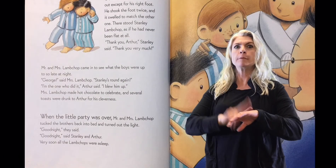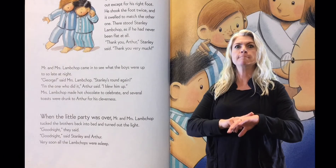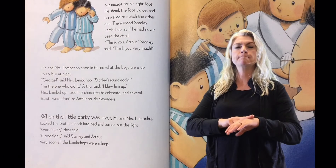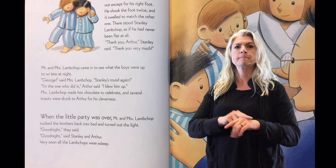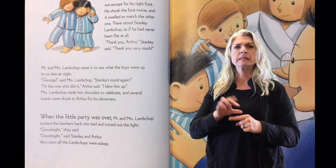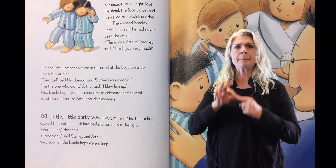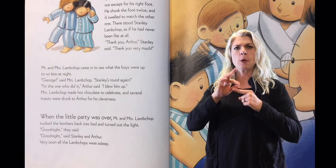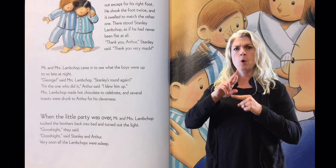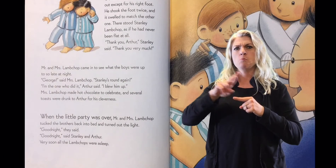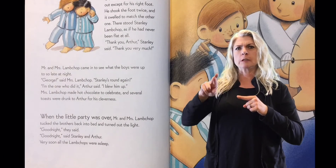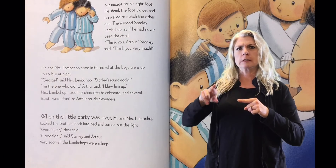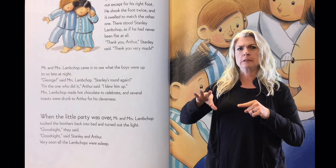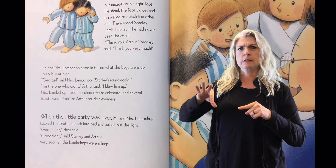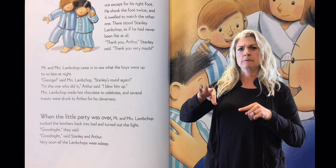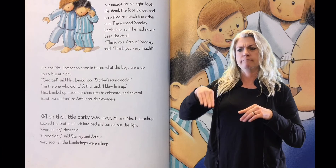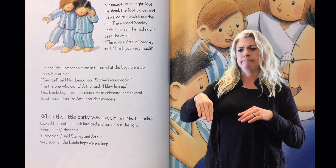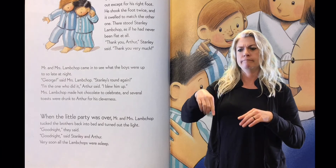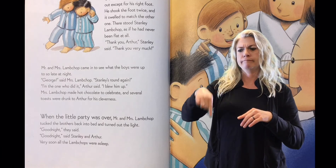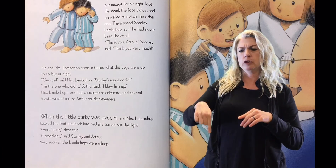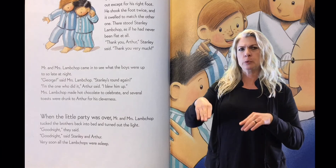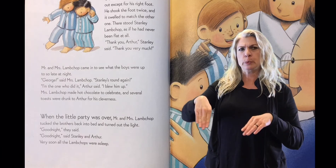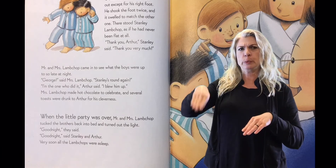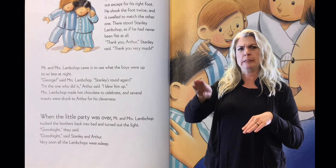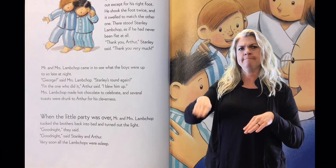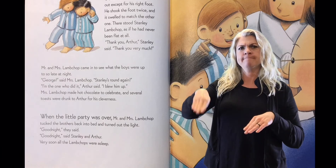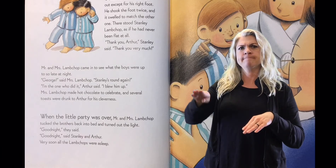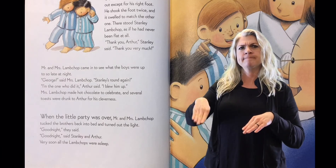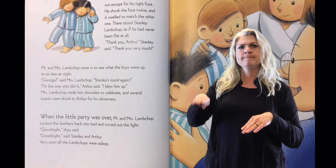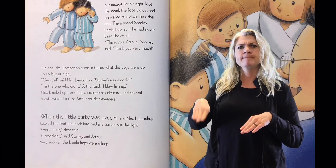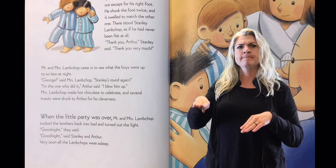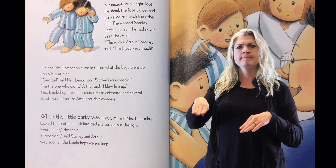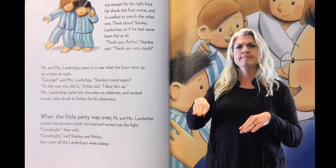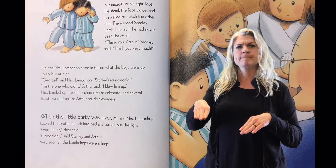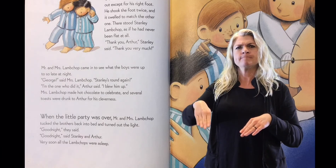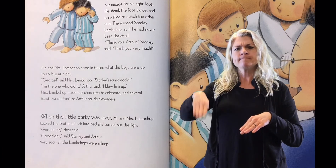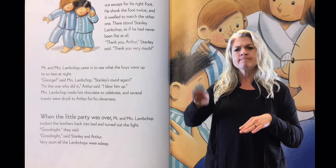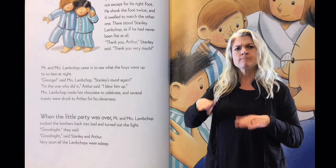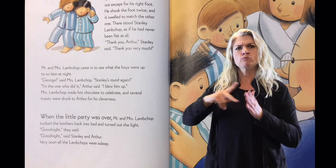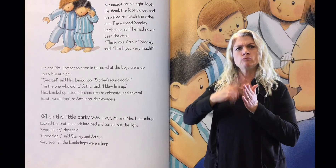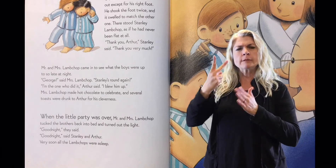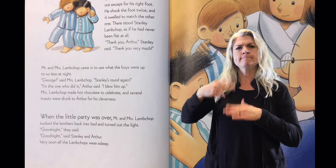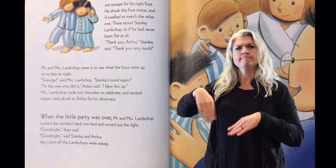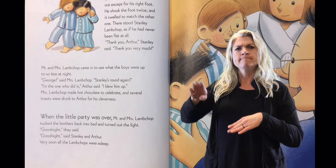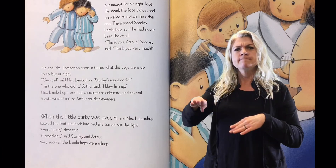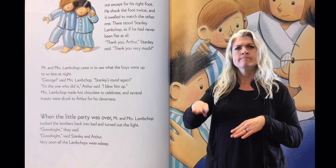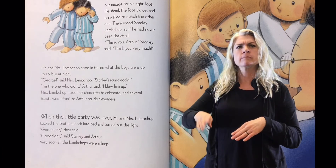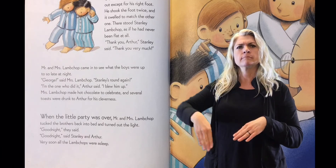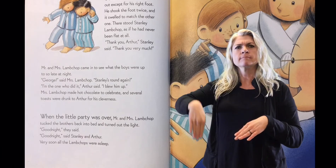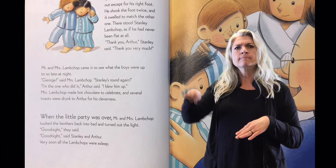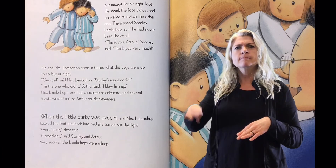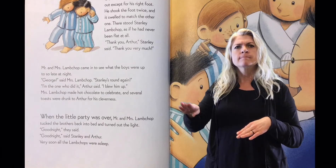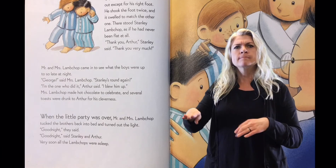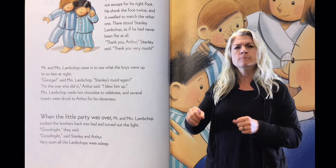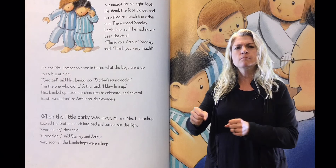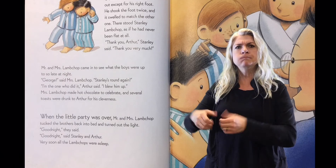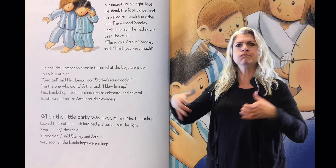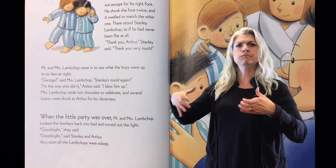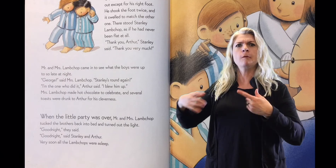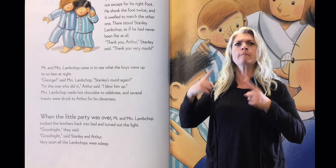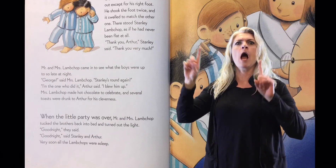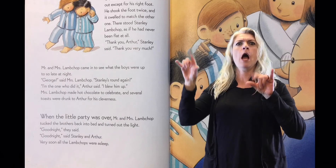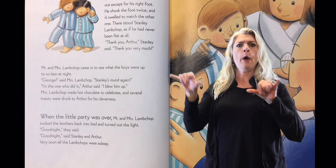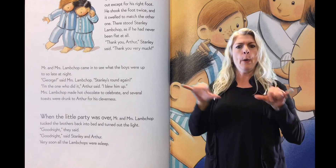Soon he was all rounded out except for his right foot. He shook the foot twice, and it swelled to match the other